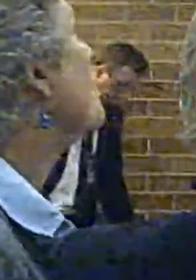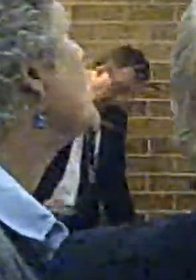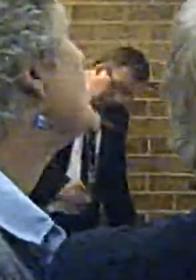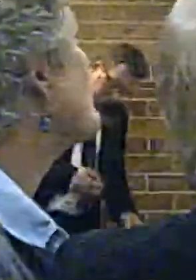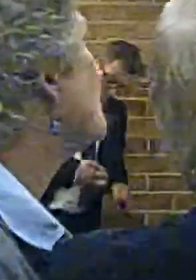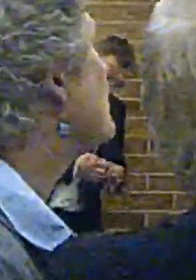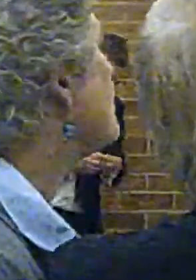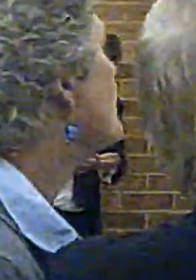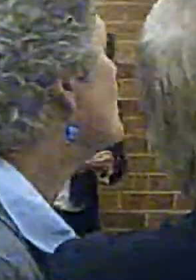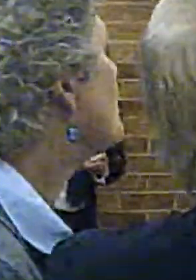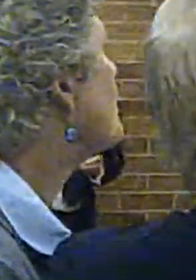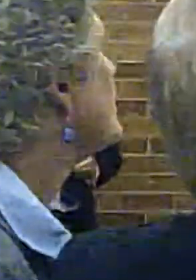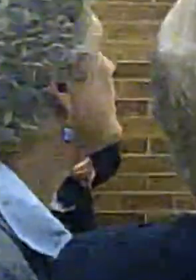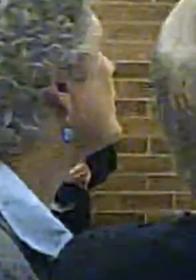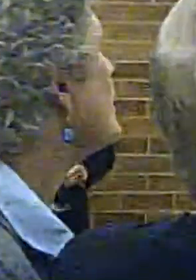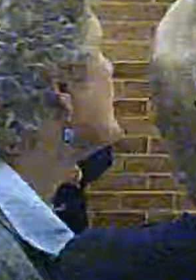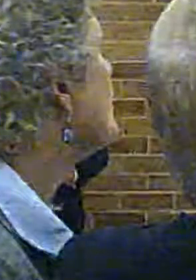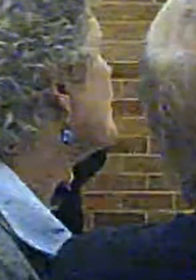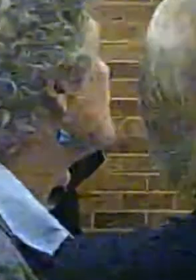it's